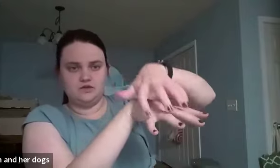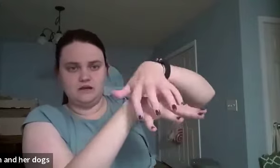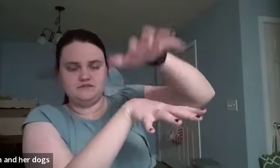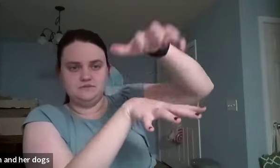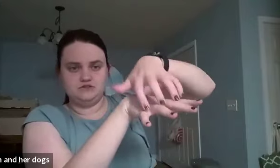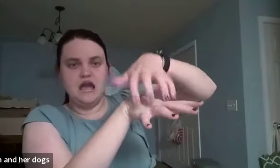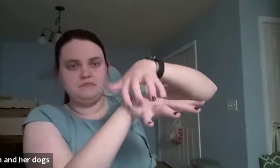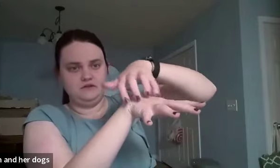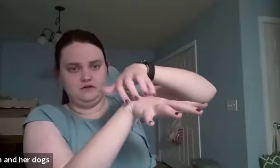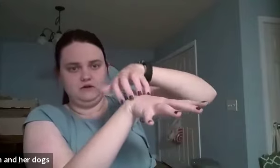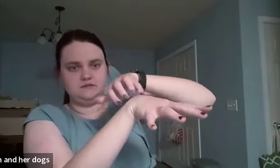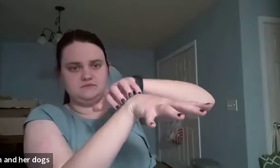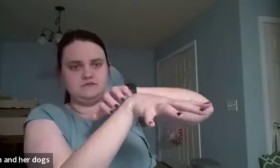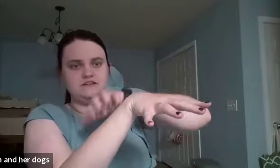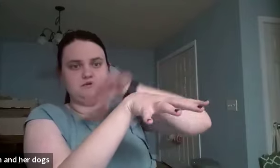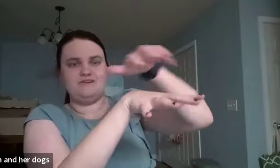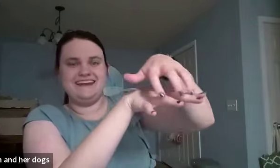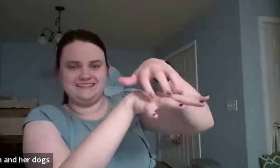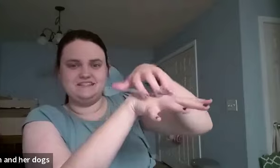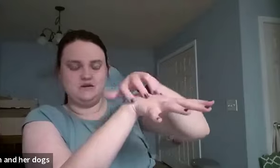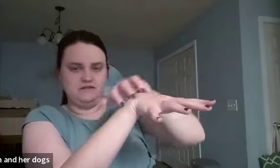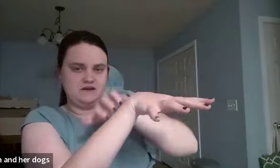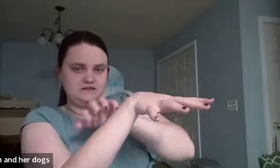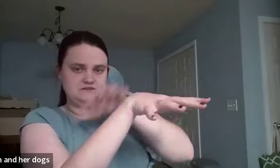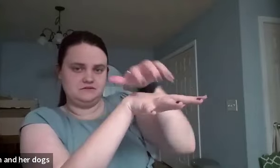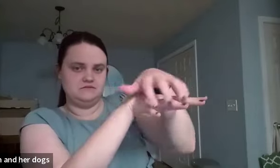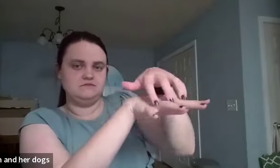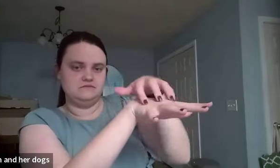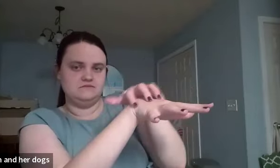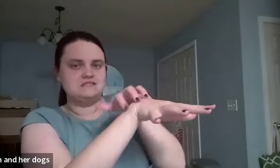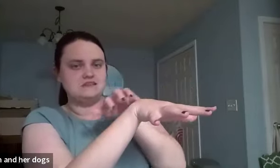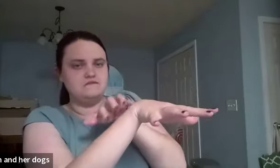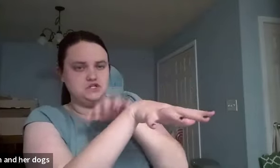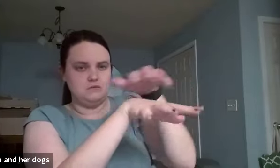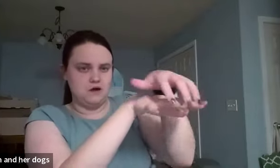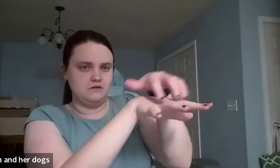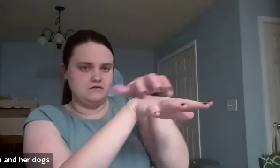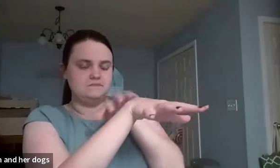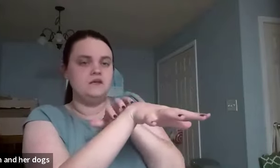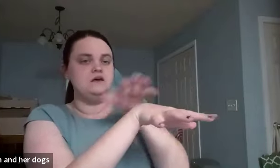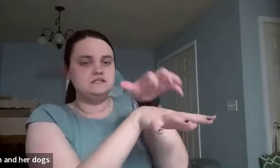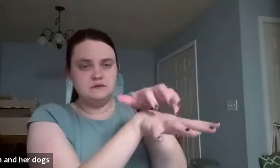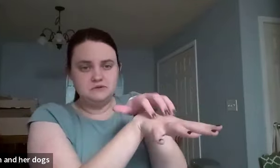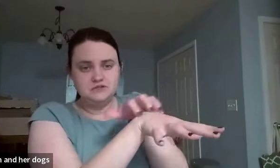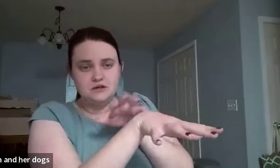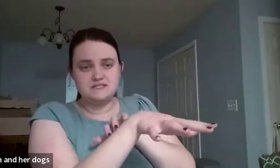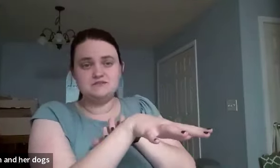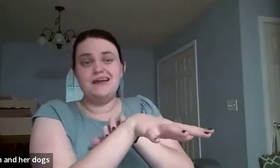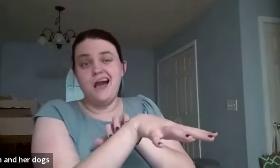the grapes that you're tapping the grapes themselves, like they're all connected on the vines. That's like the visual model of it. Some people do grapes this way. I